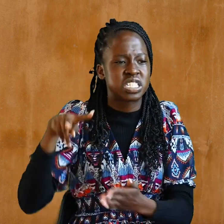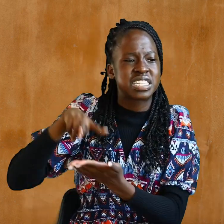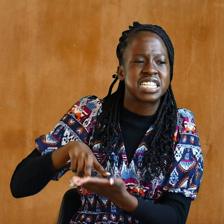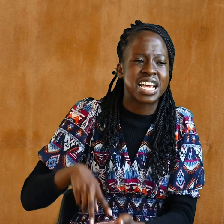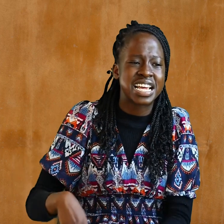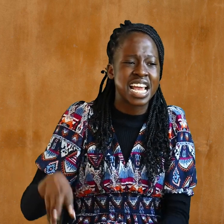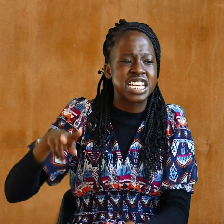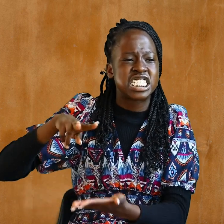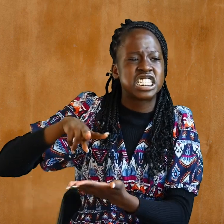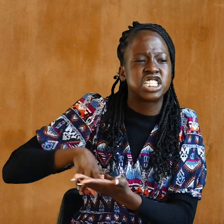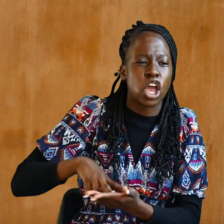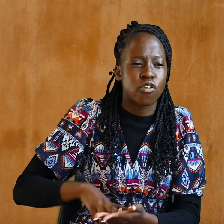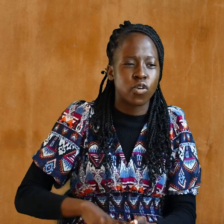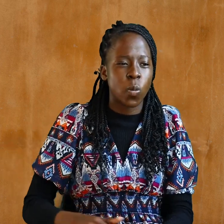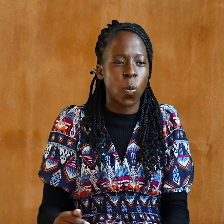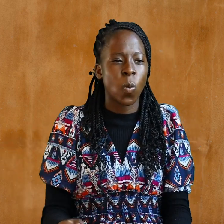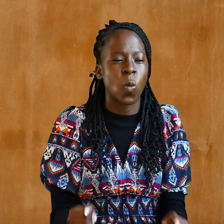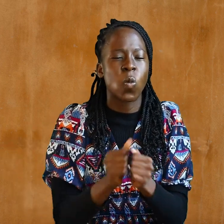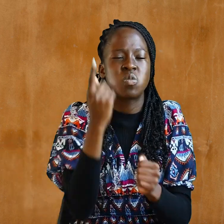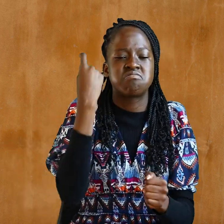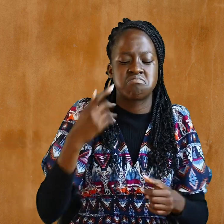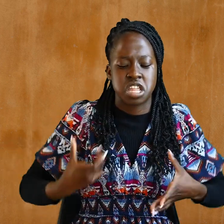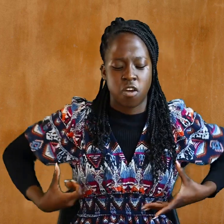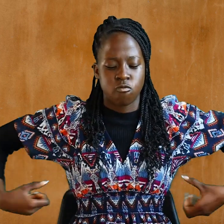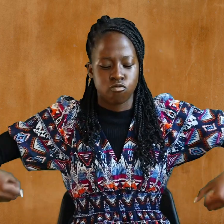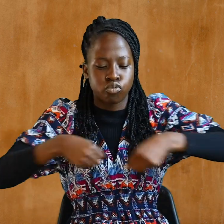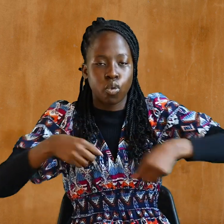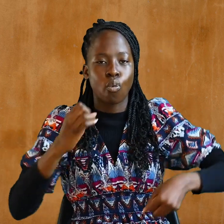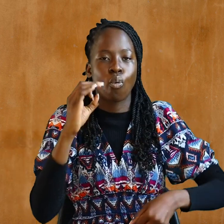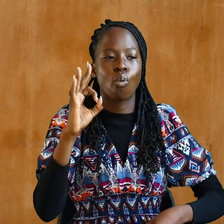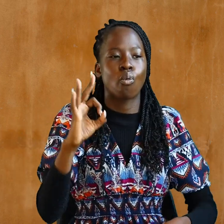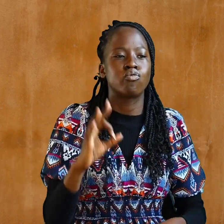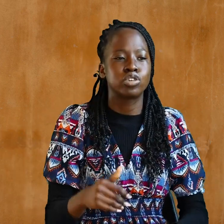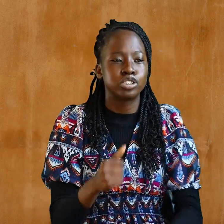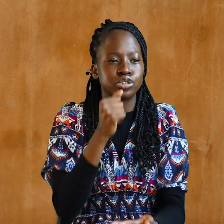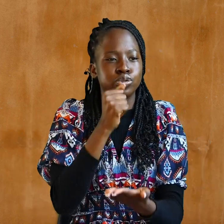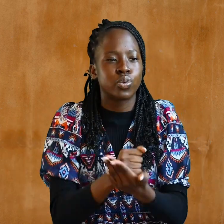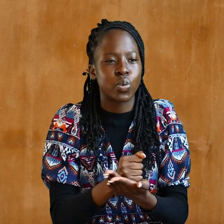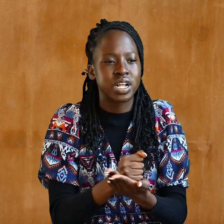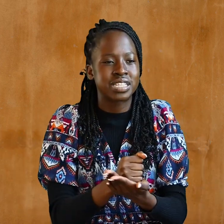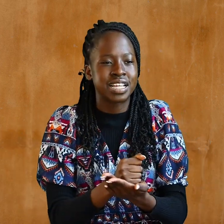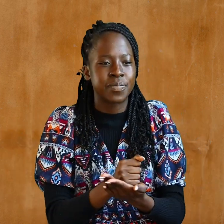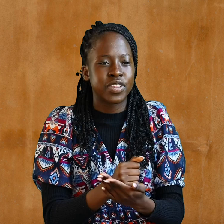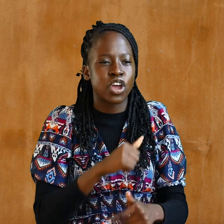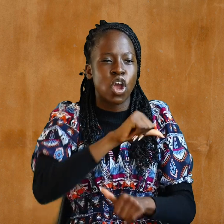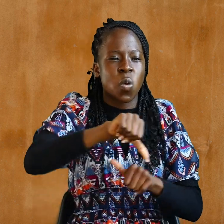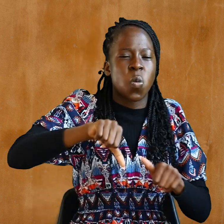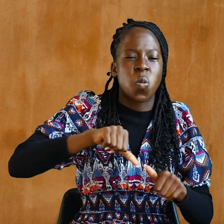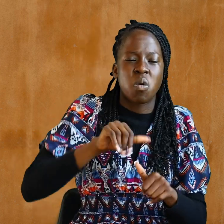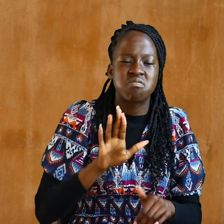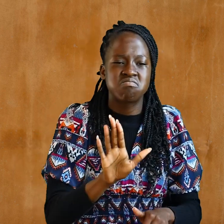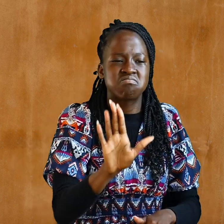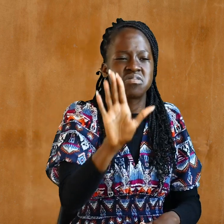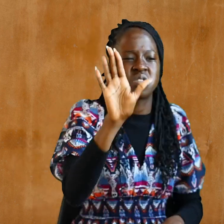Stand firm then, with the belt of truth buckled around your waist, with